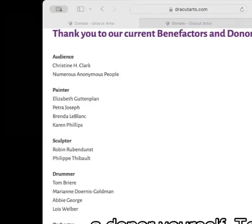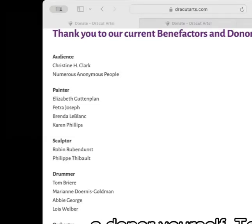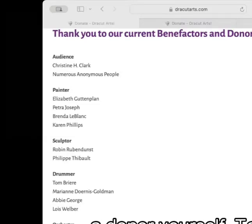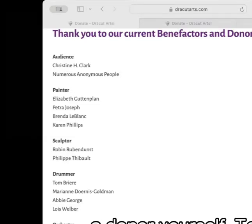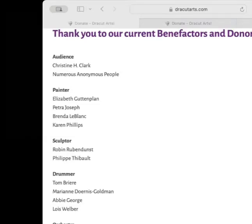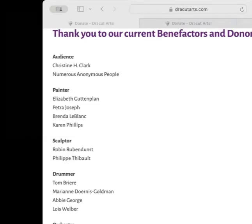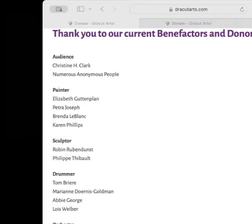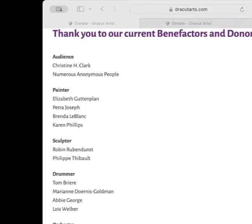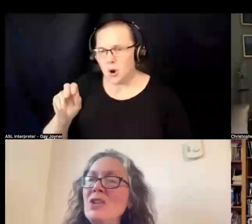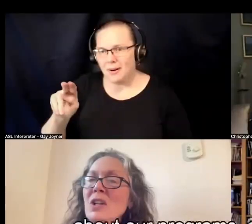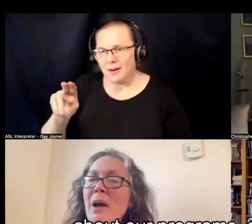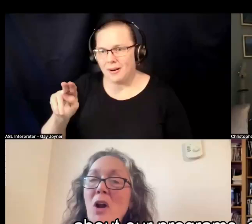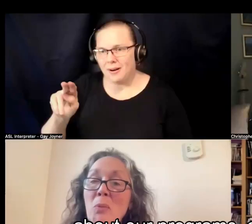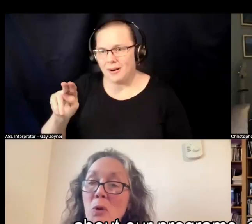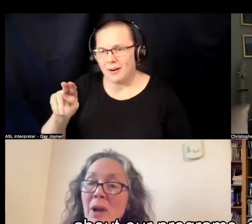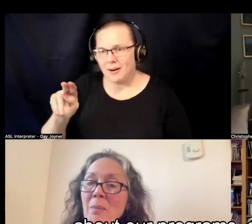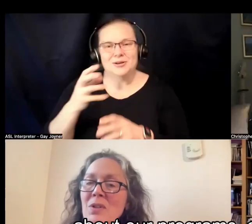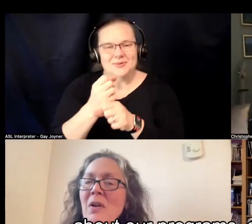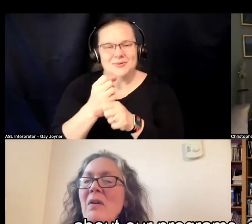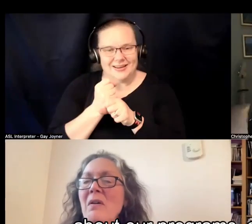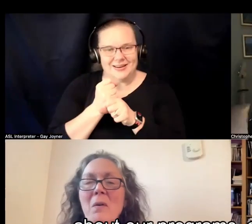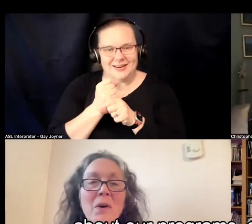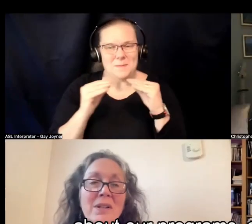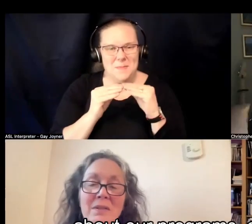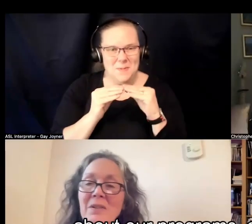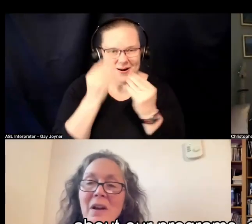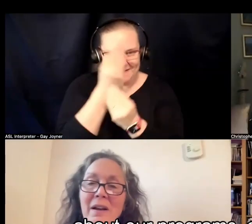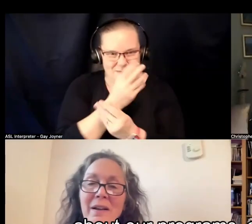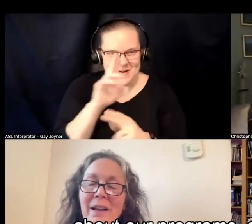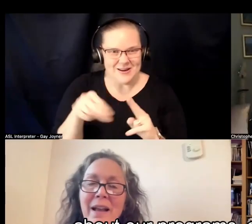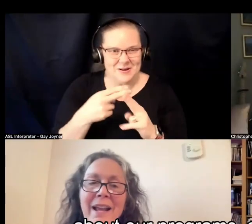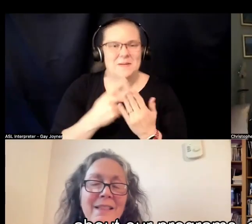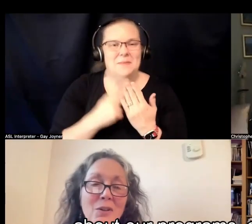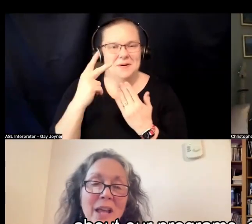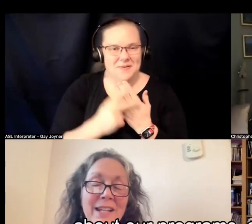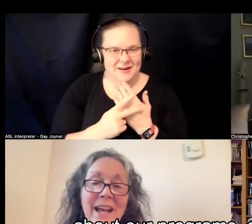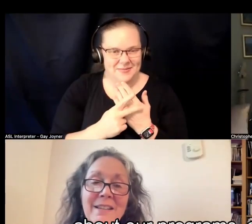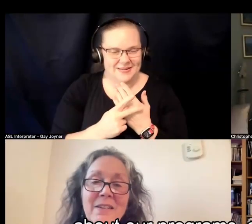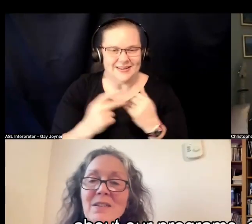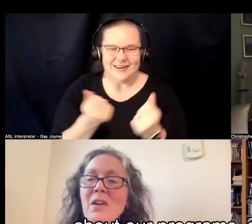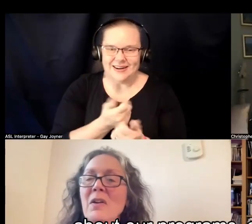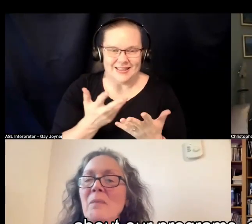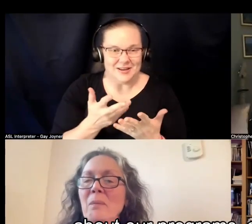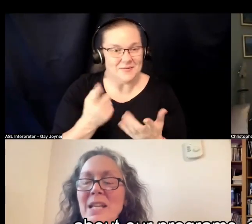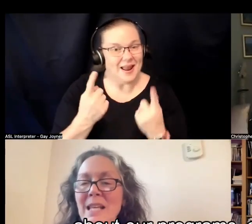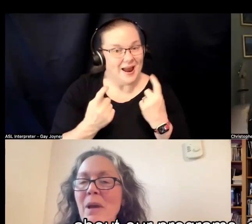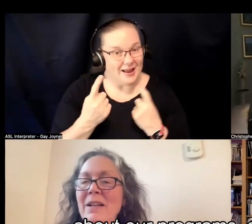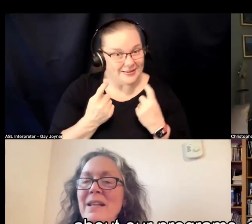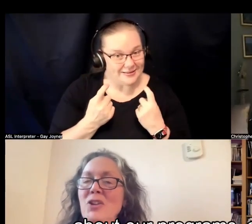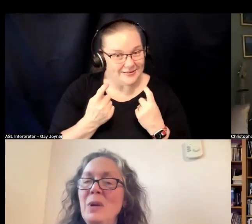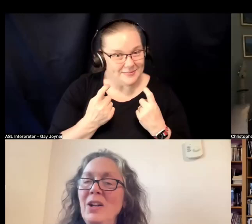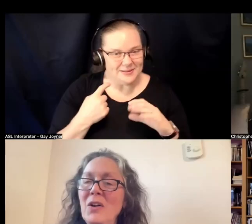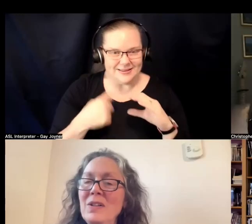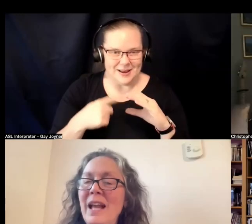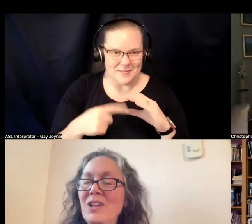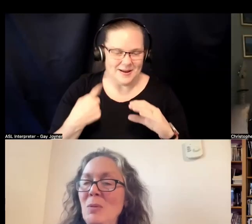drakeatarts.com/donate. To receive information about our programs or anything you'd like to ask us, please email us